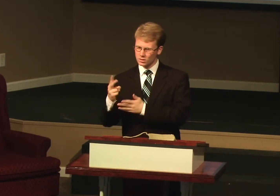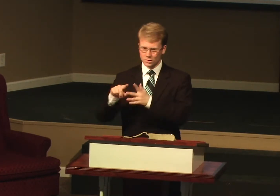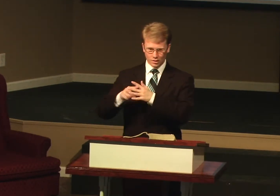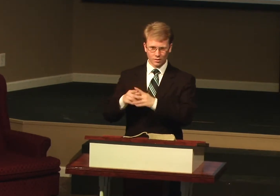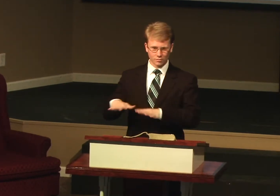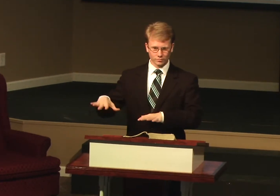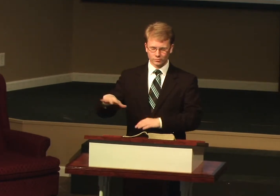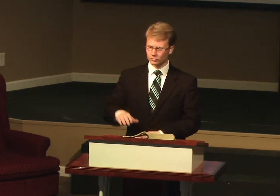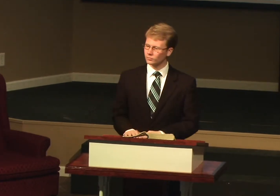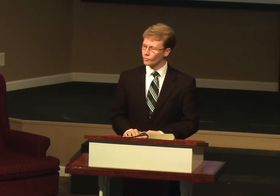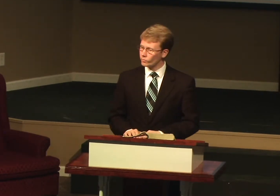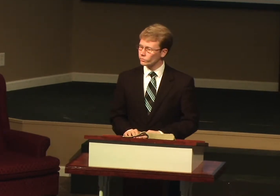and preach,